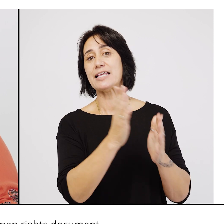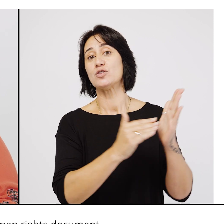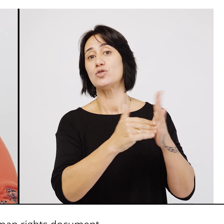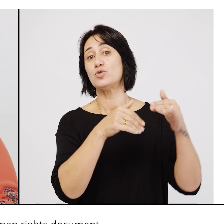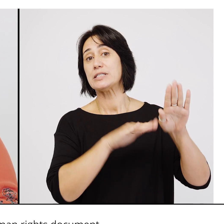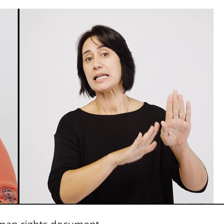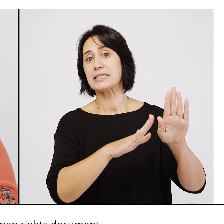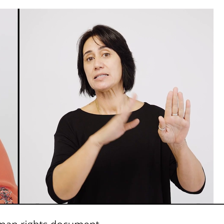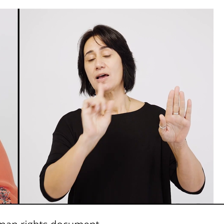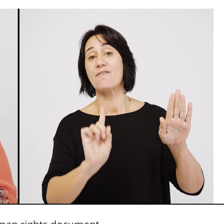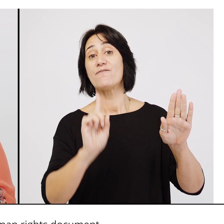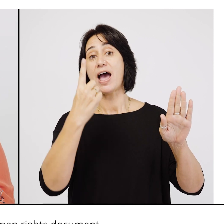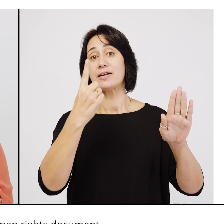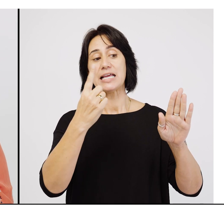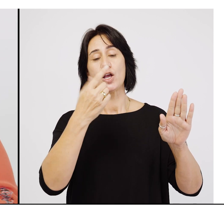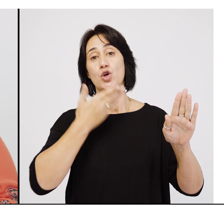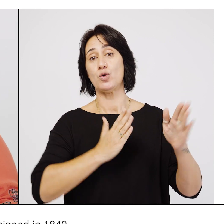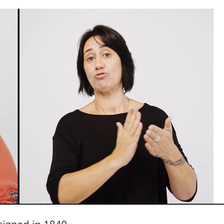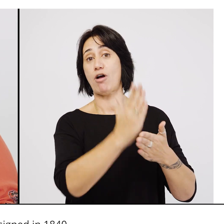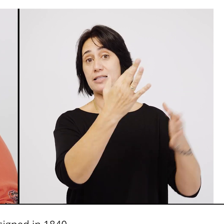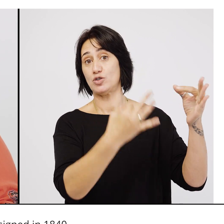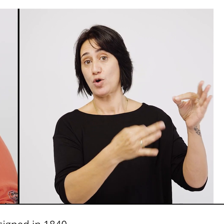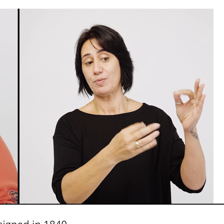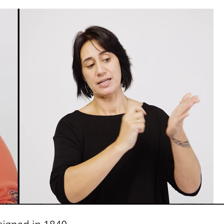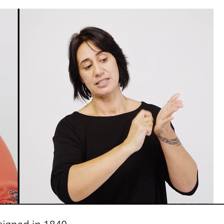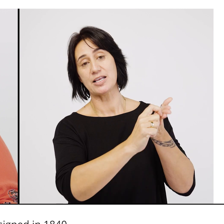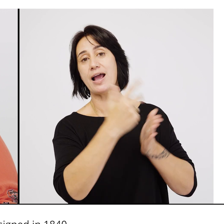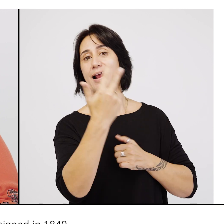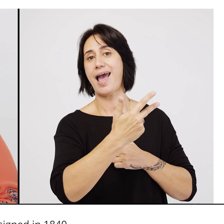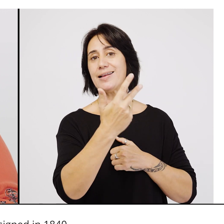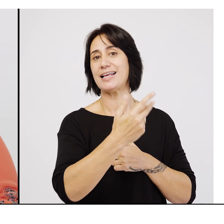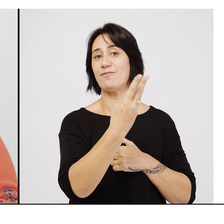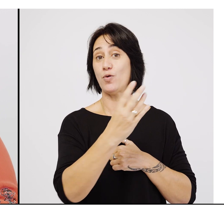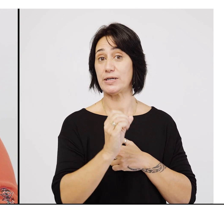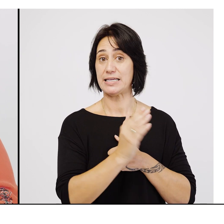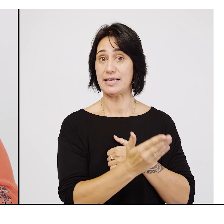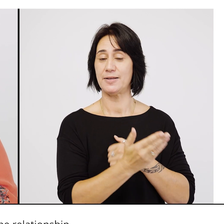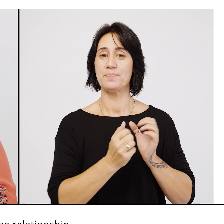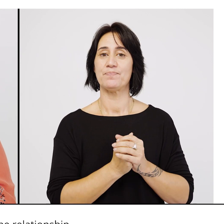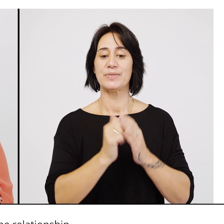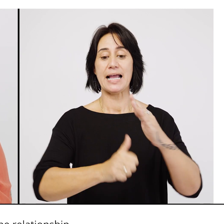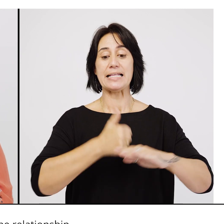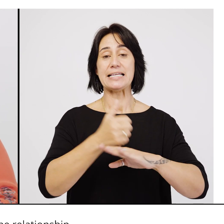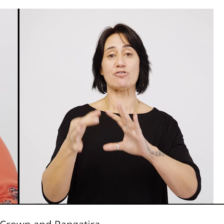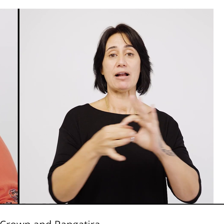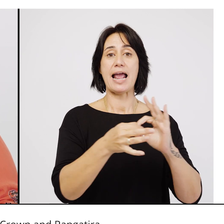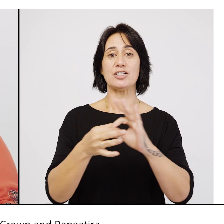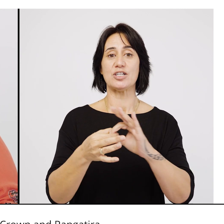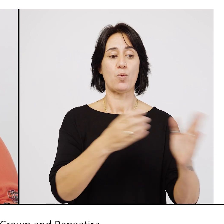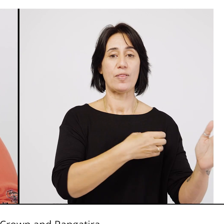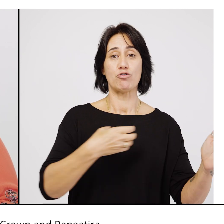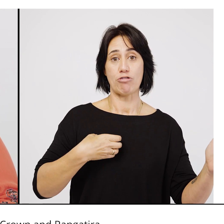Zealand's founding human rights document. It was signed in 1840. It set the relationship